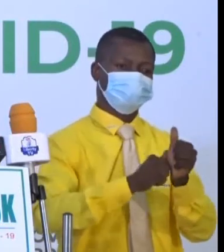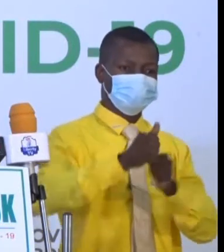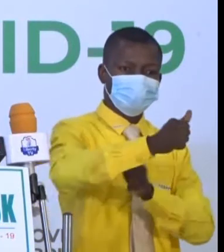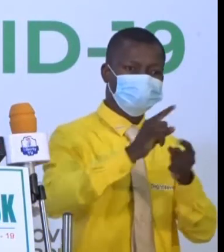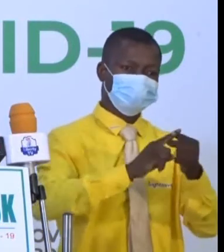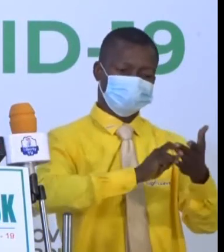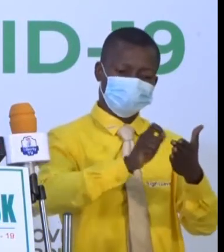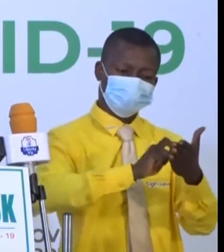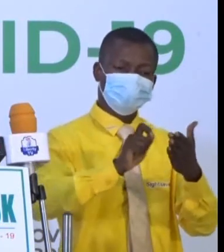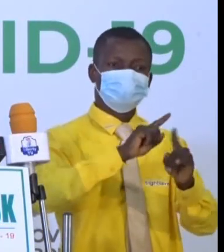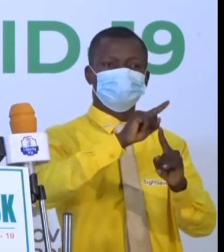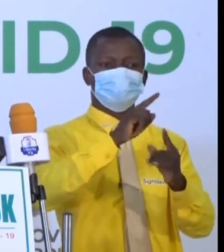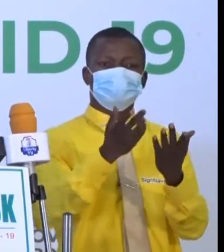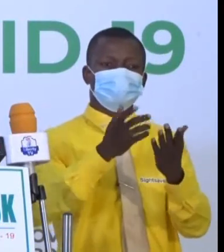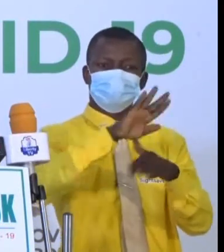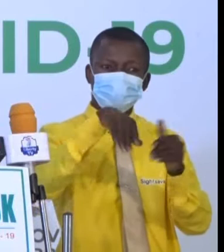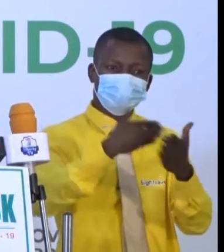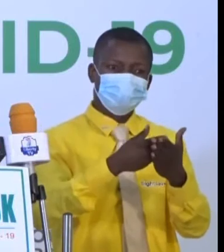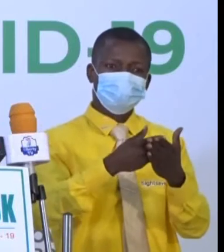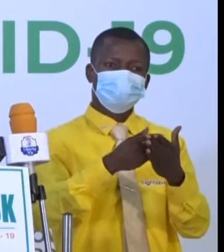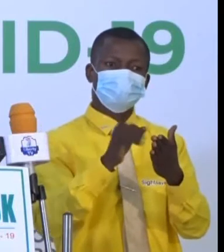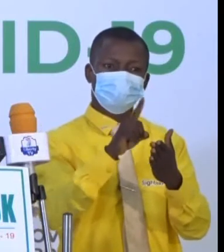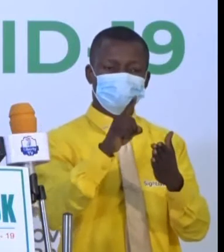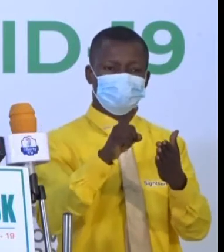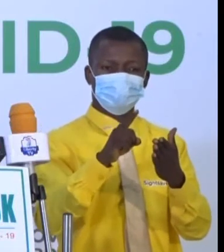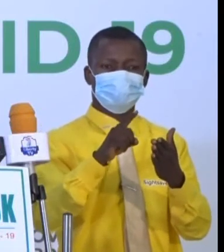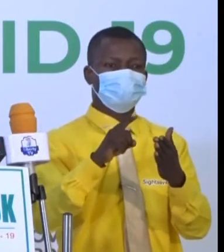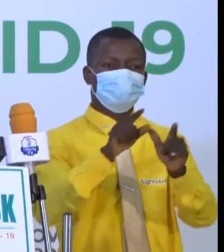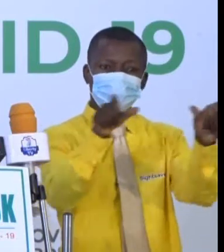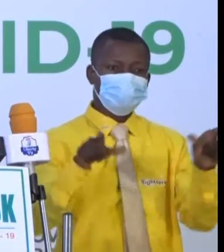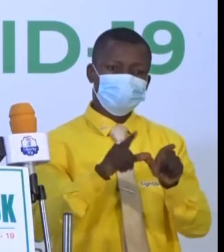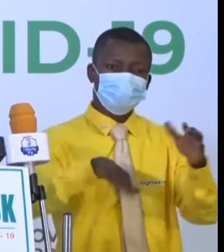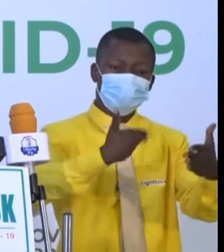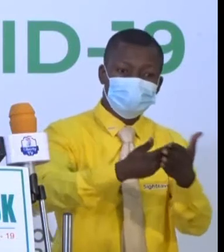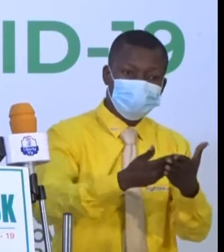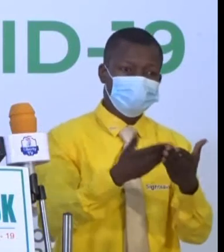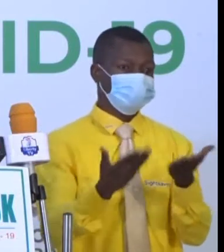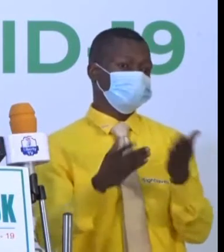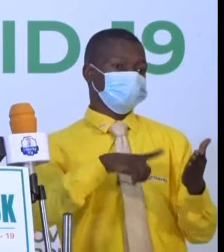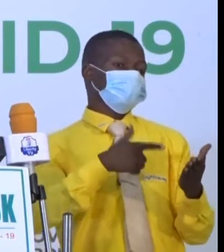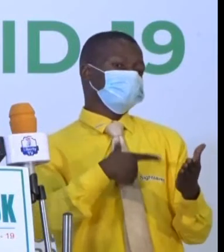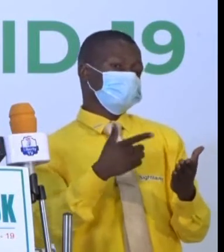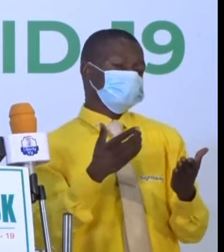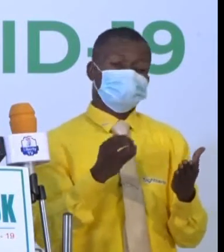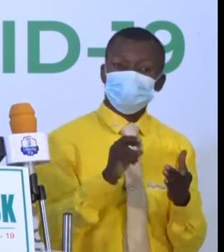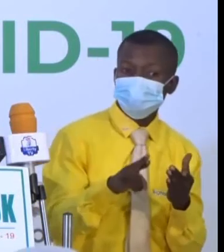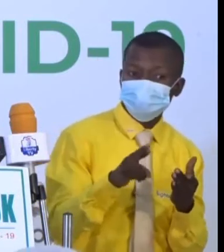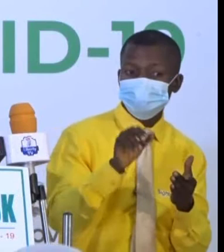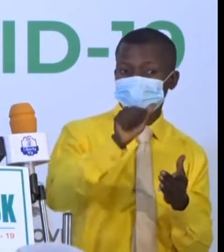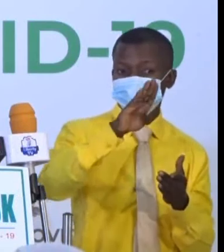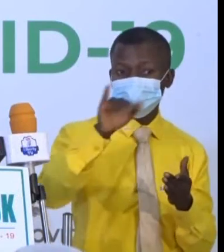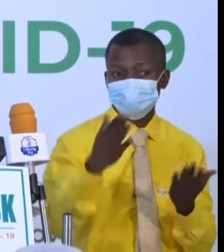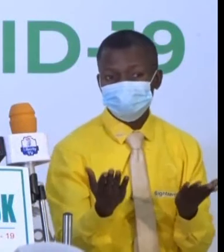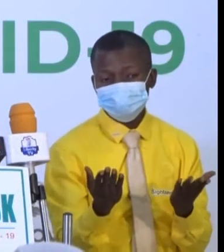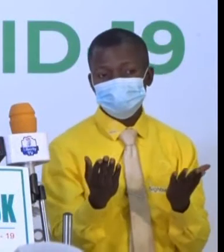are arriving to, whether it's Abuja or Lagos. We are making subsequent adjustments to the